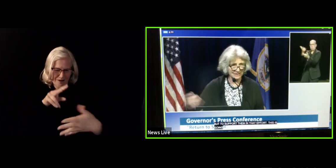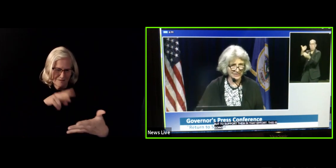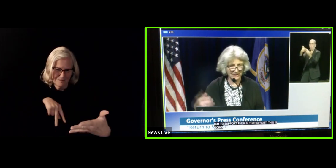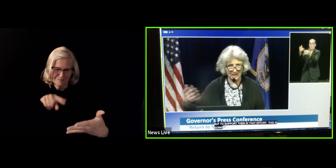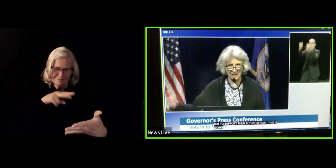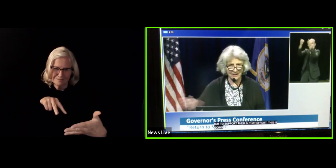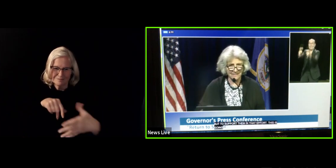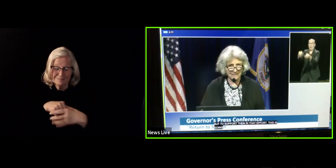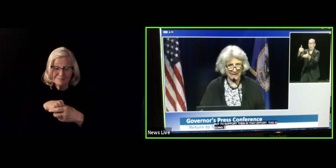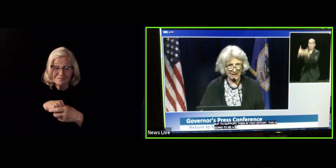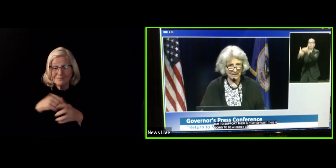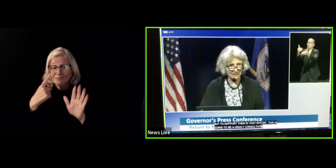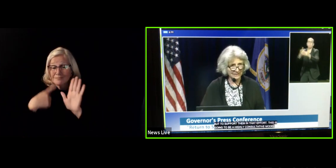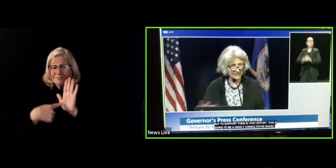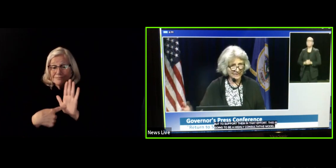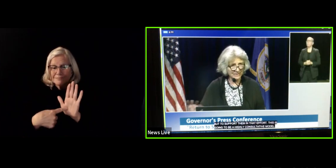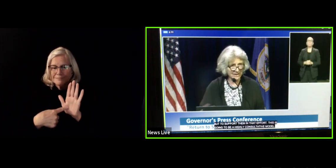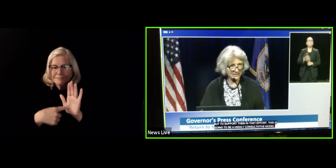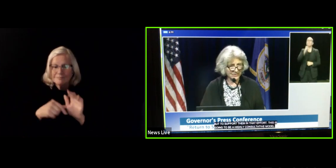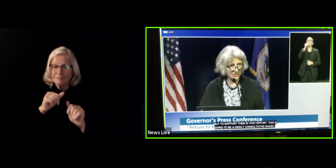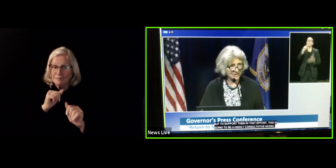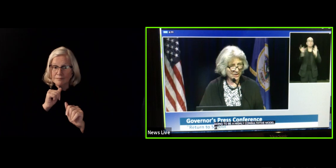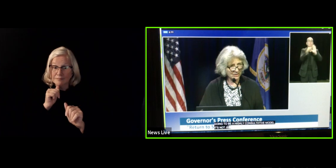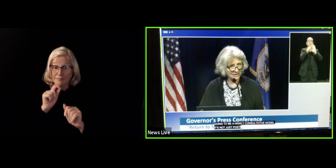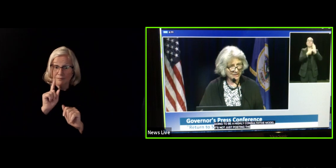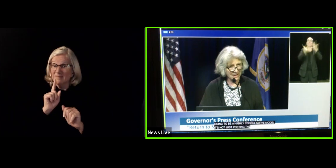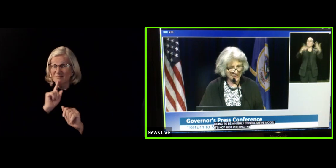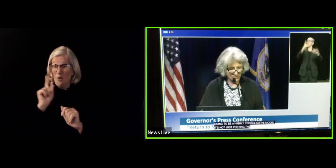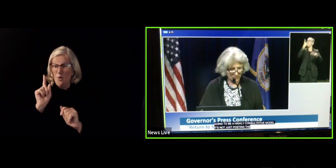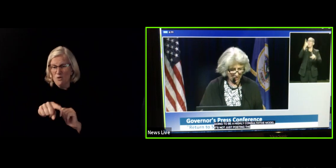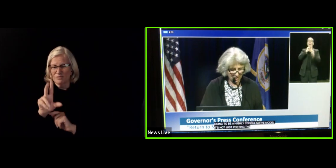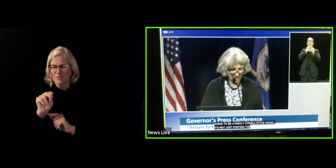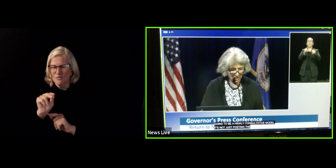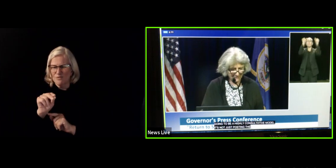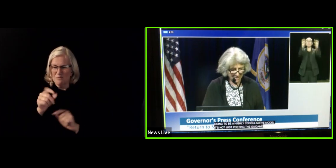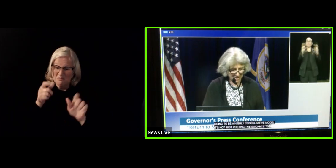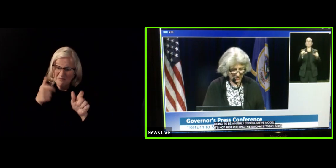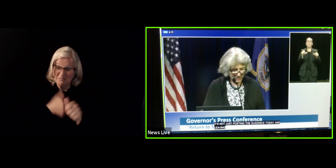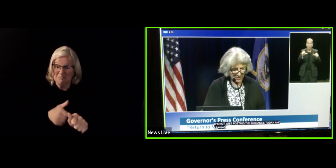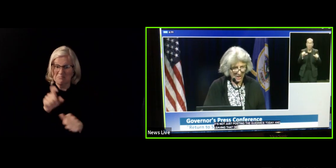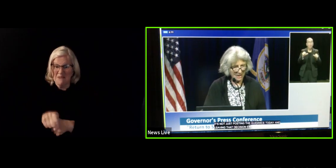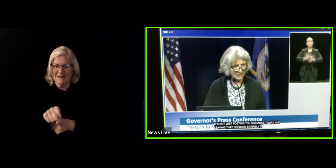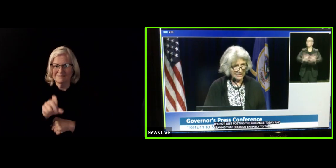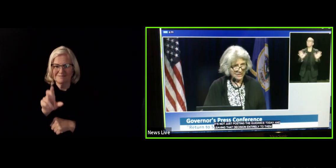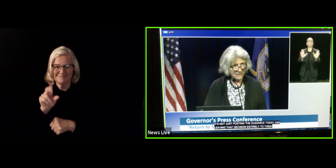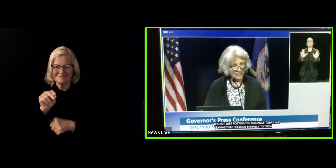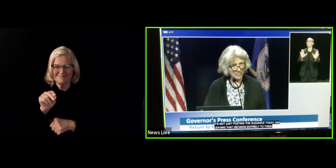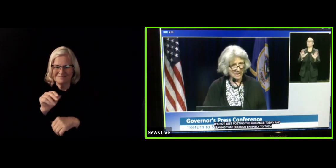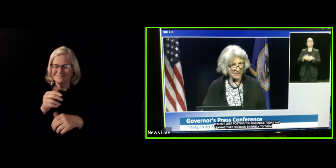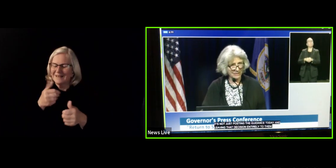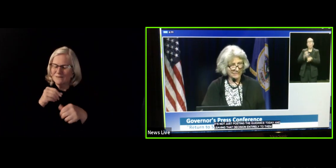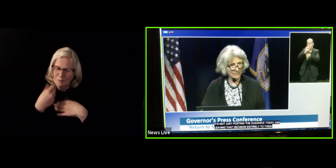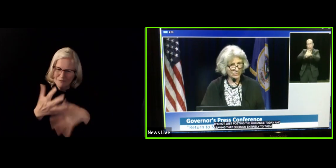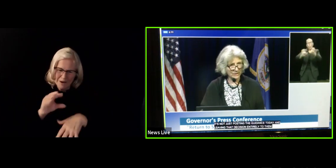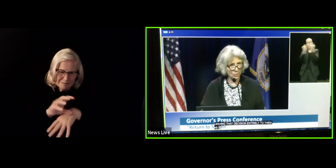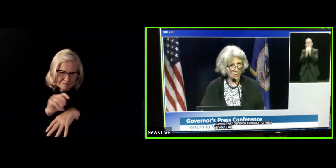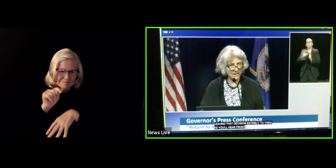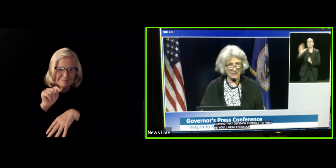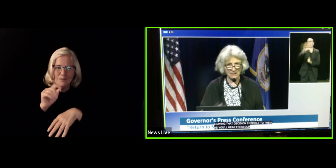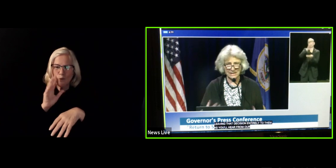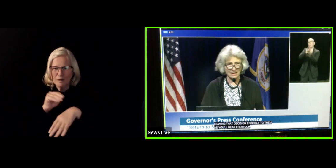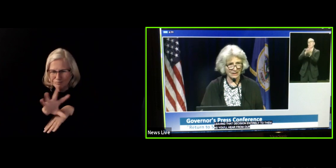guidance today and leaving that decision entirely to them. As you'll hear from our education colleagues, there will be a really